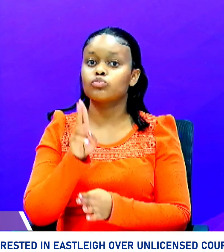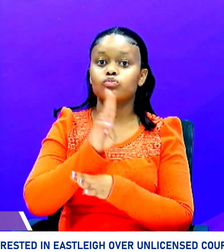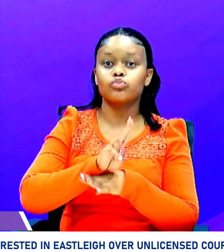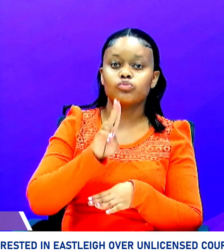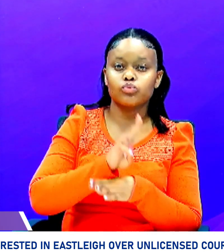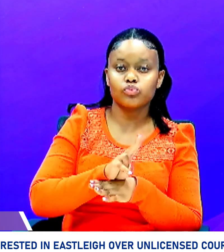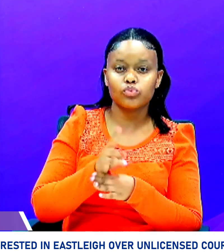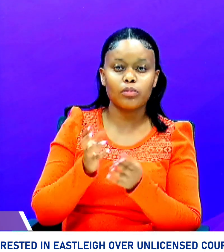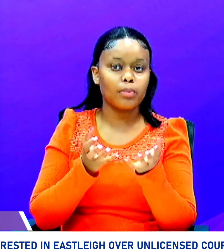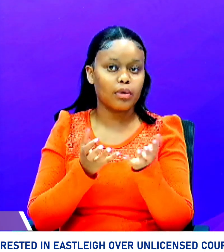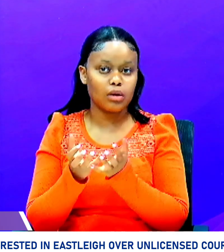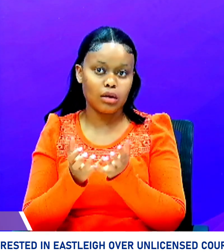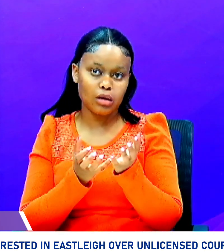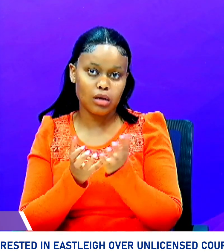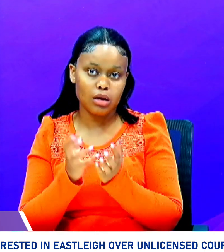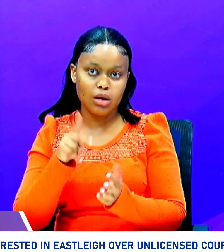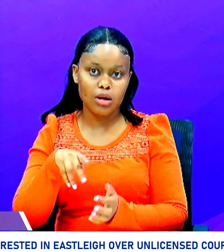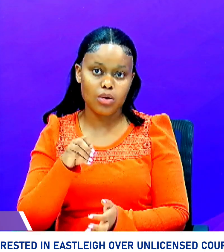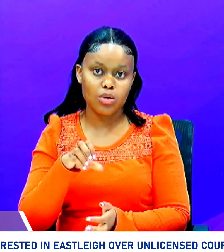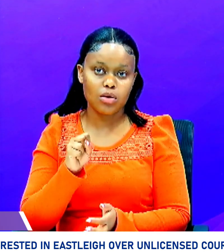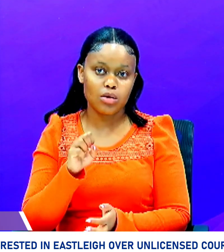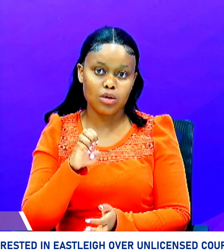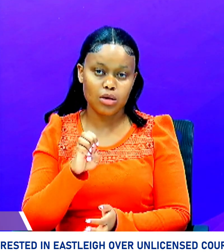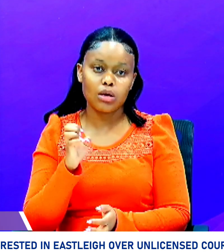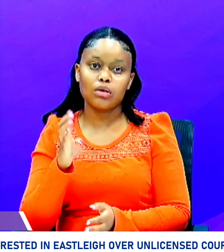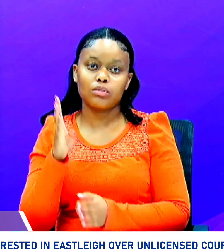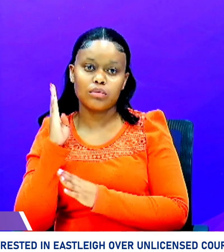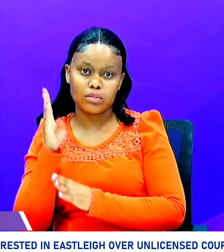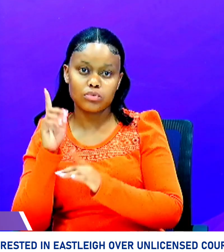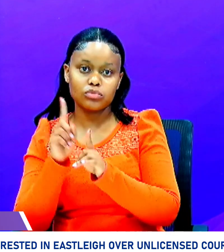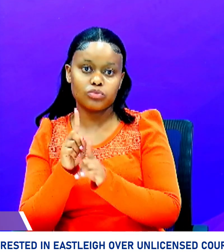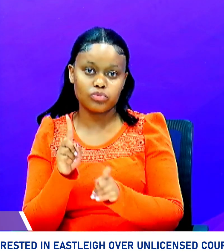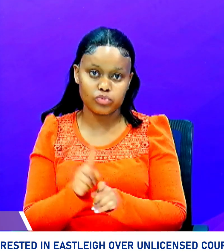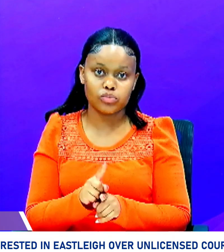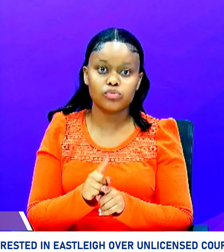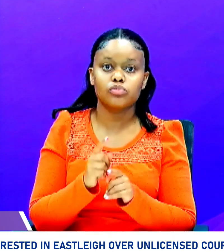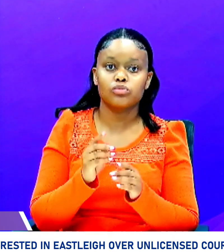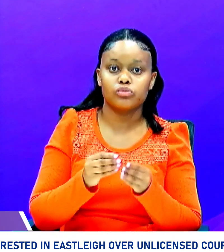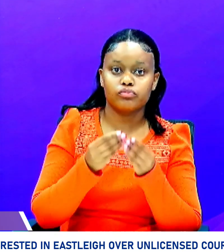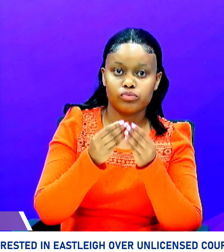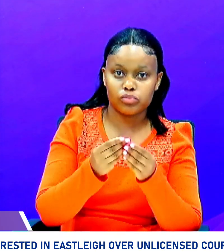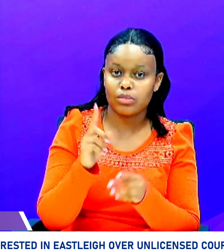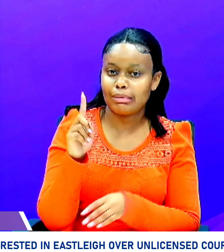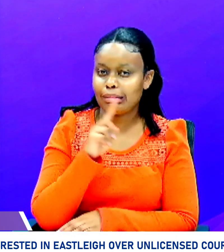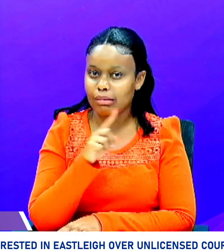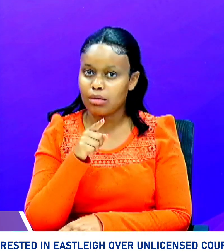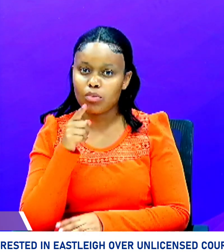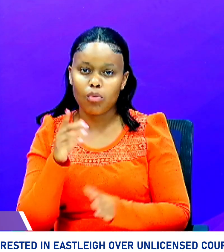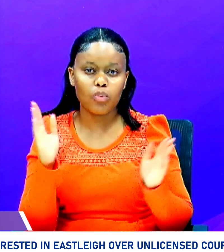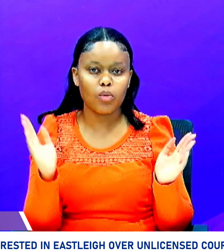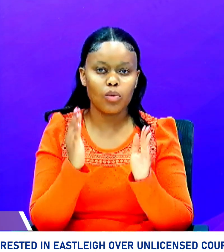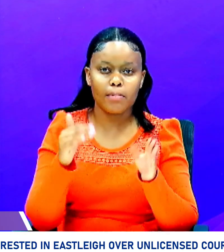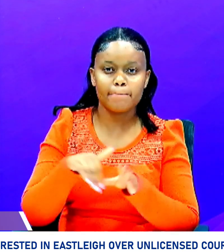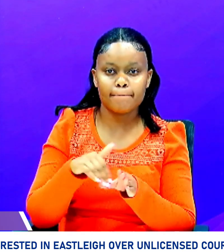warned that unlicensed courier businesses pose security and customer protection risks,